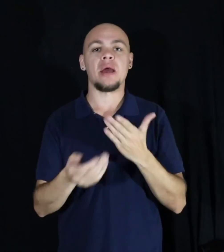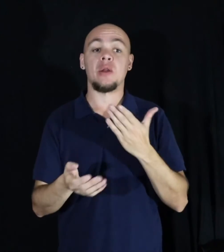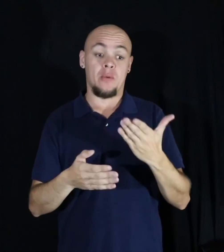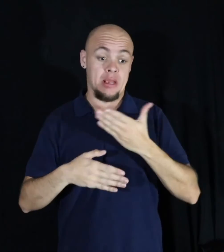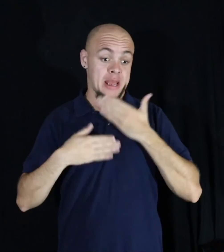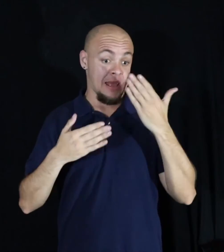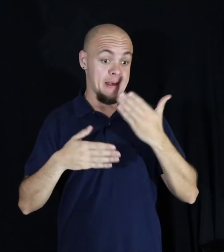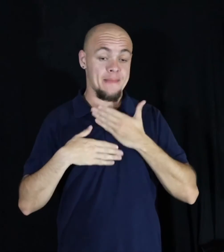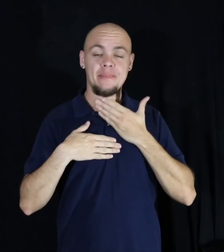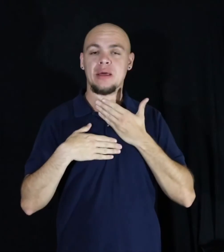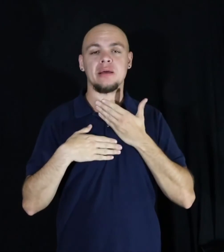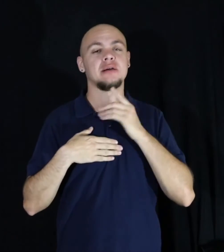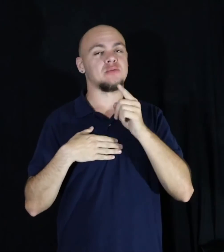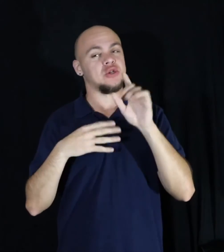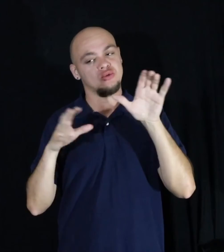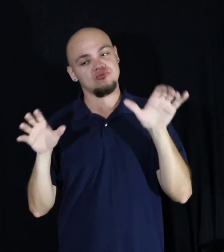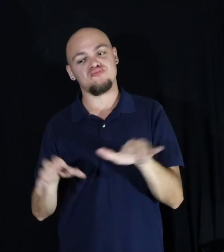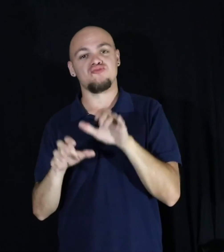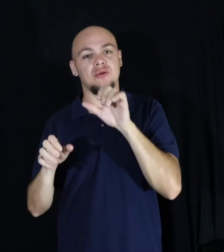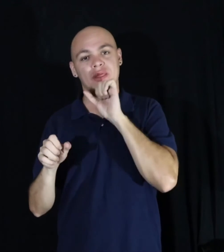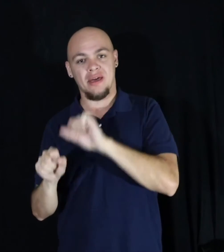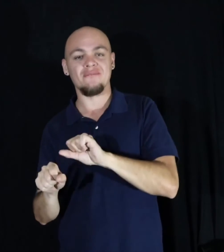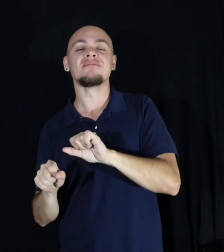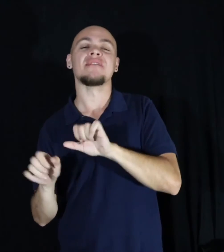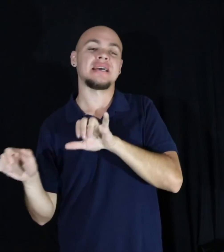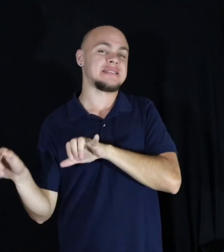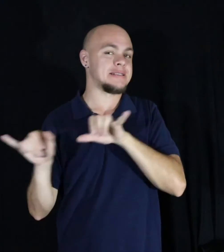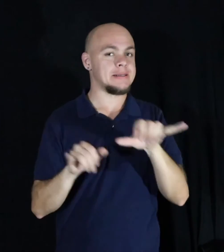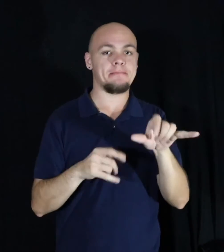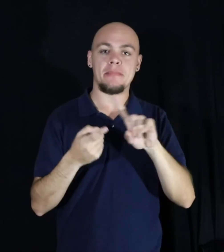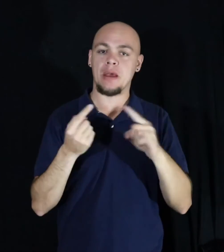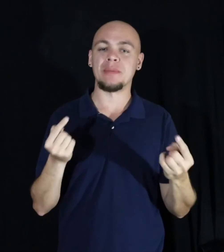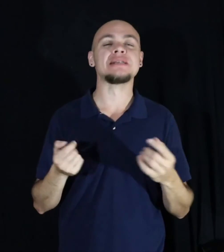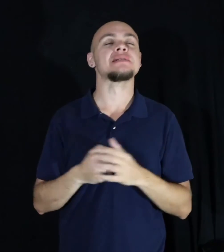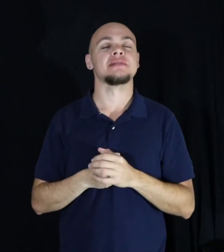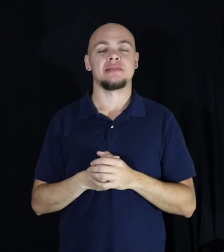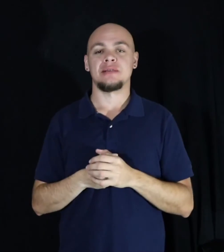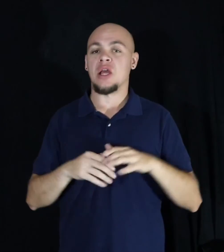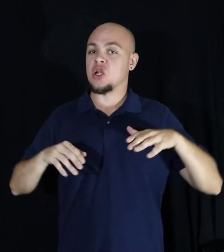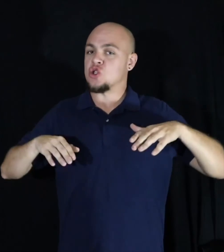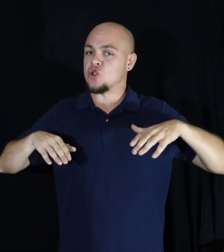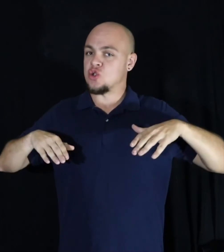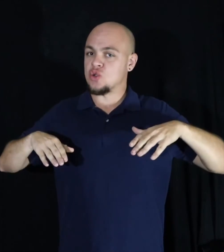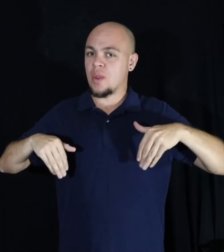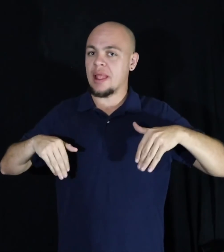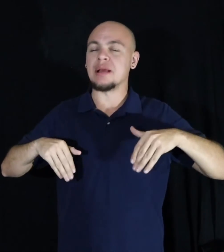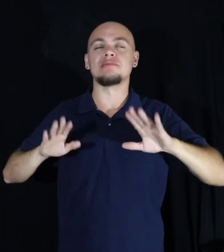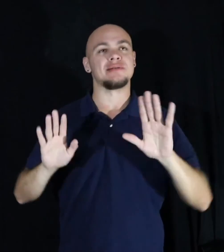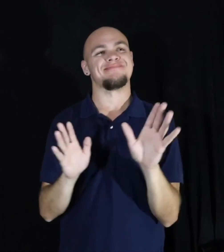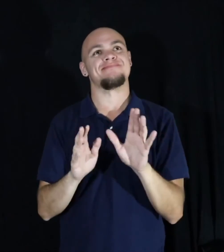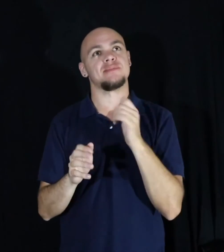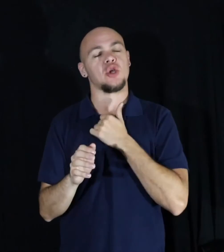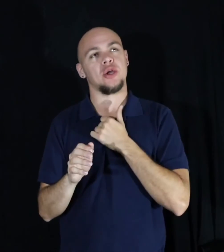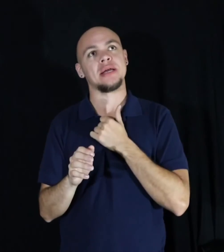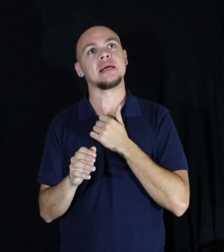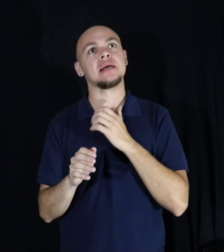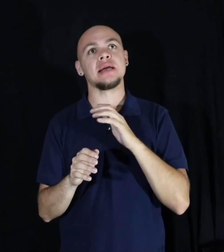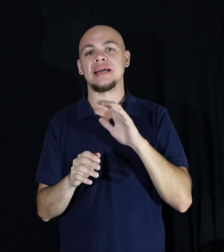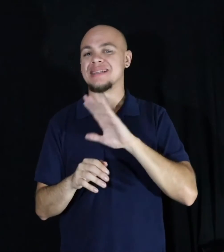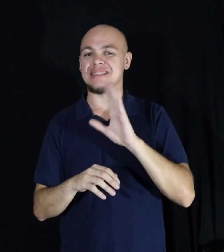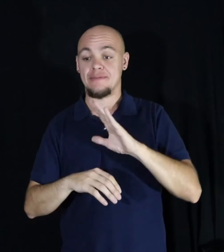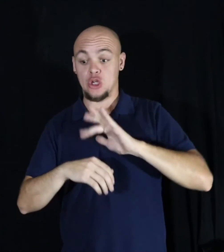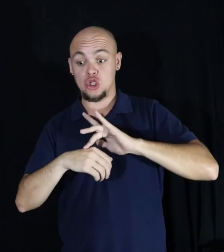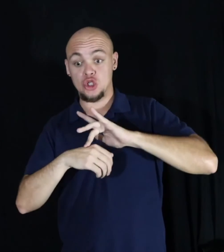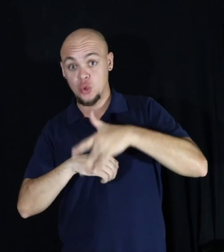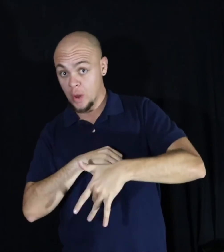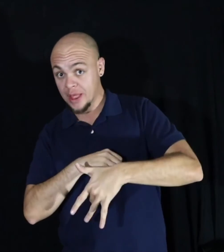happy than doing what you love and loving what you do. It's never too early, sorry. It's never too early, but it's never too late as